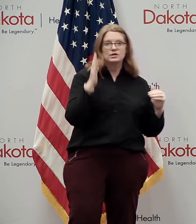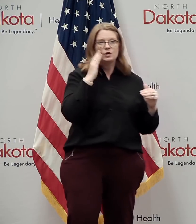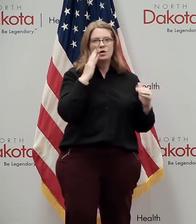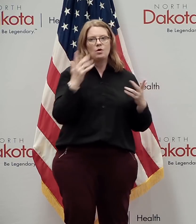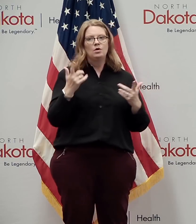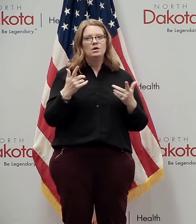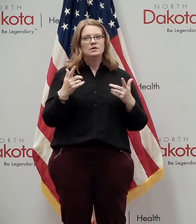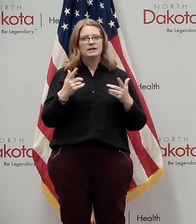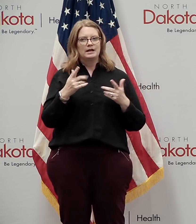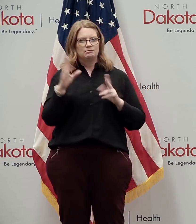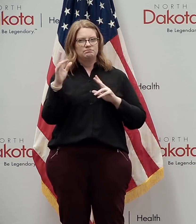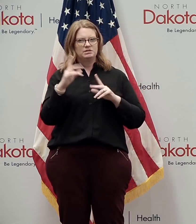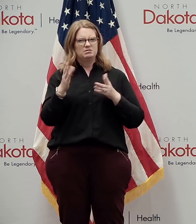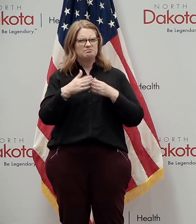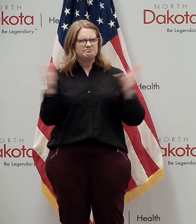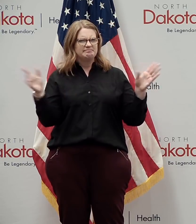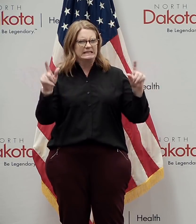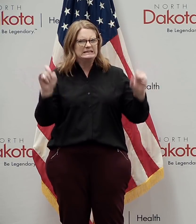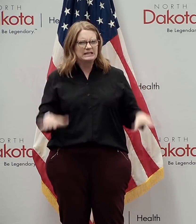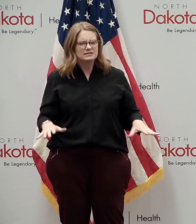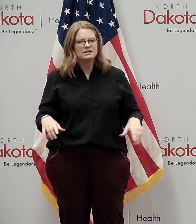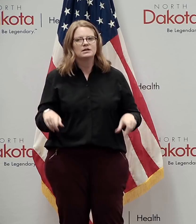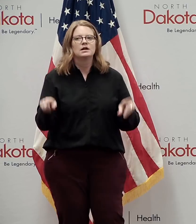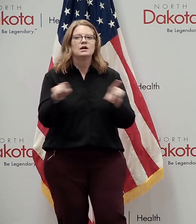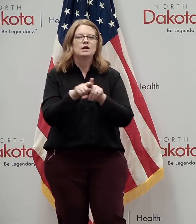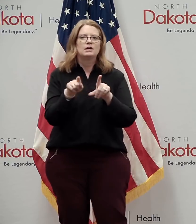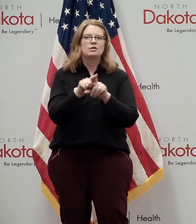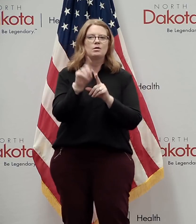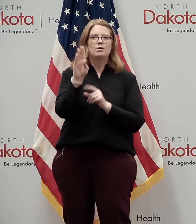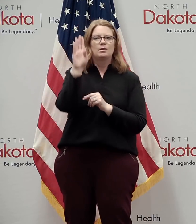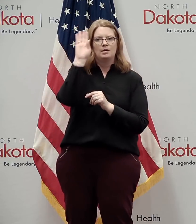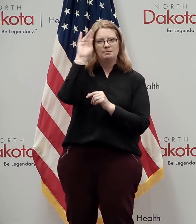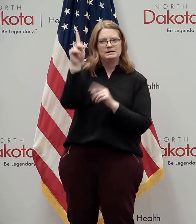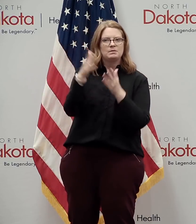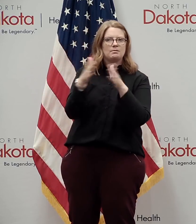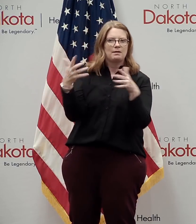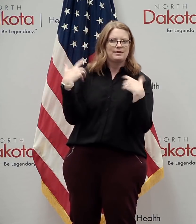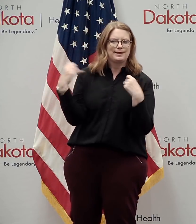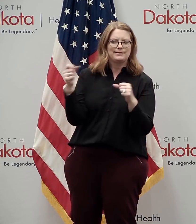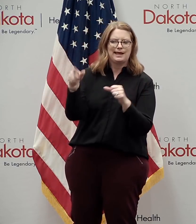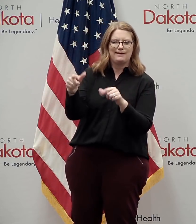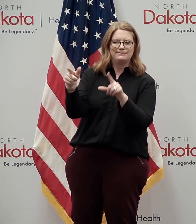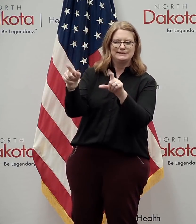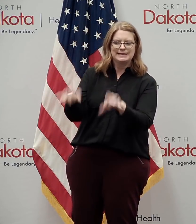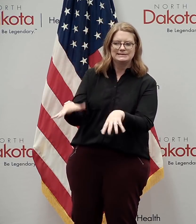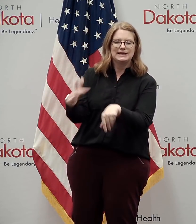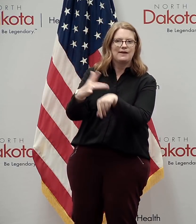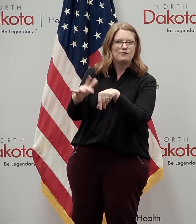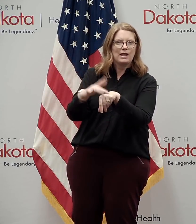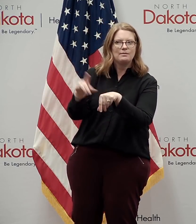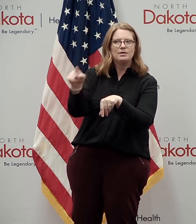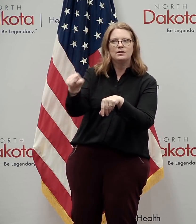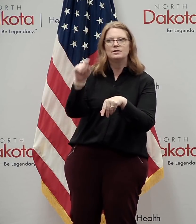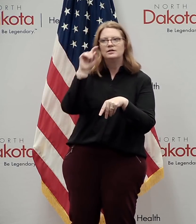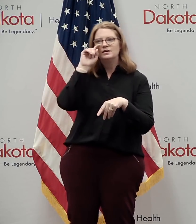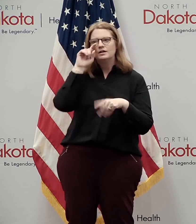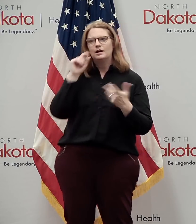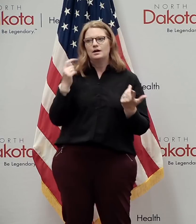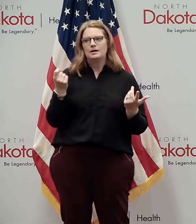stuff at the Capitol, but then we've had static testing available through Bismarck Public Health that they're doing down at the Bismarck Civic Center.